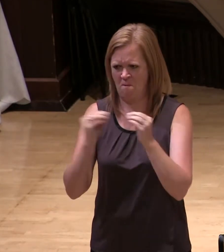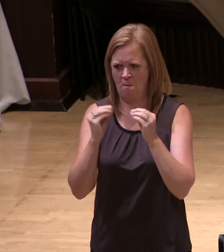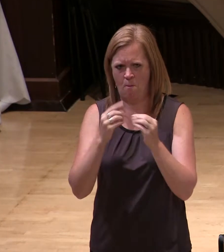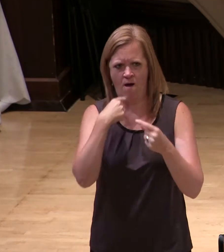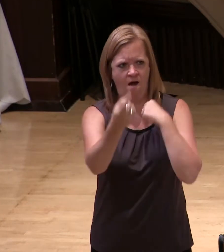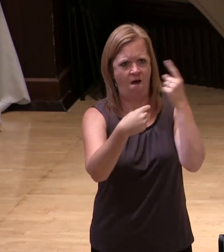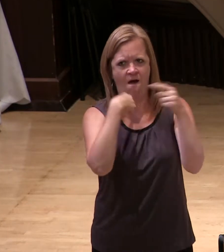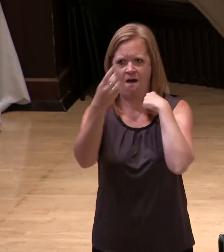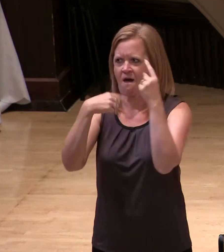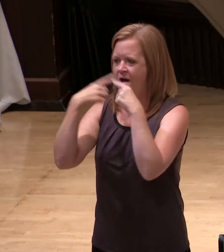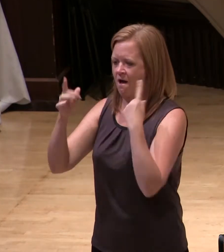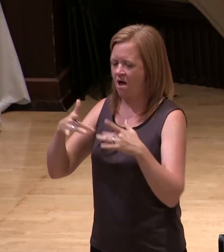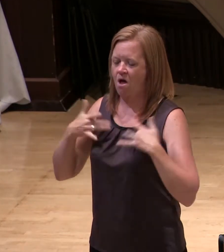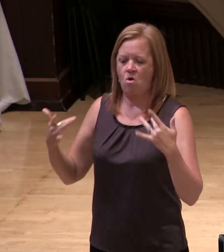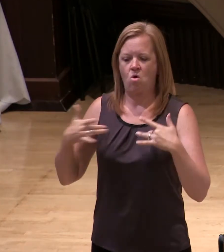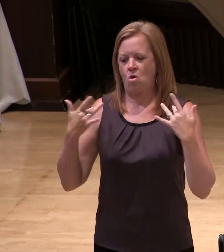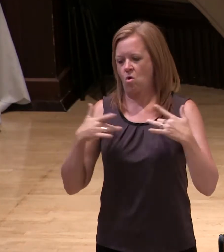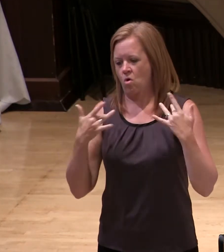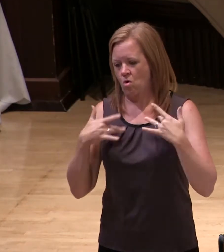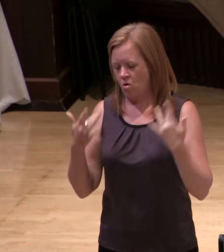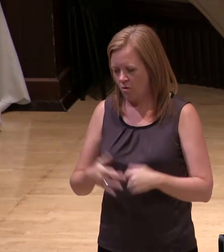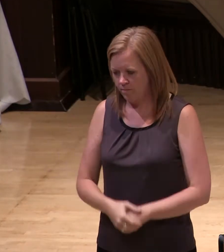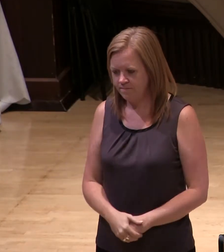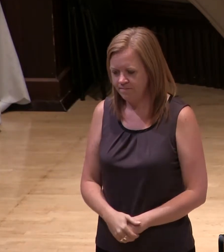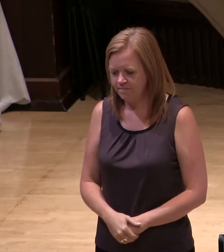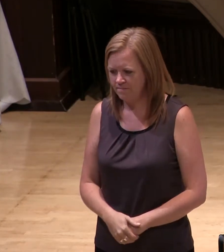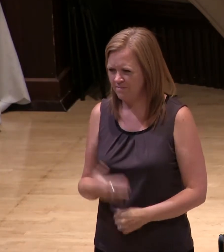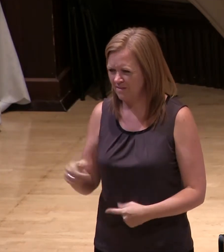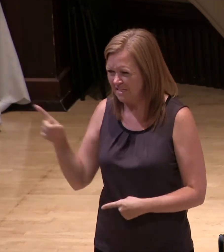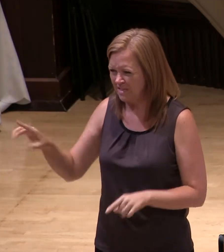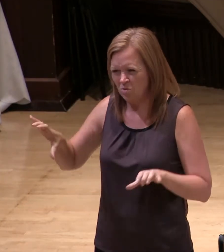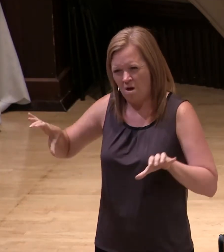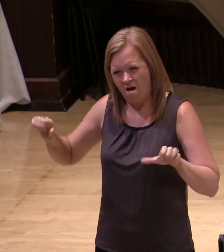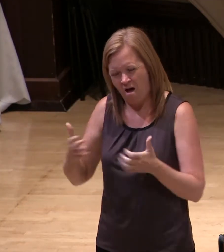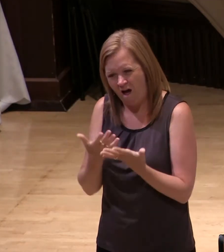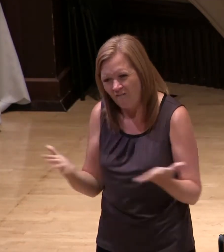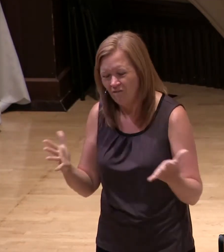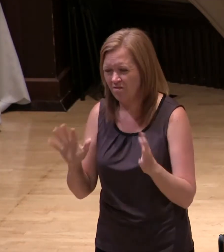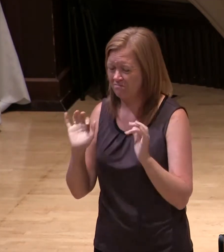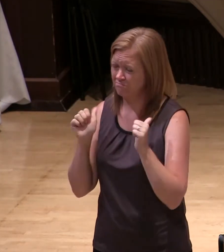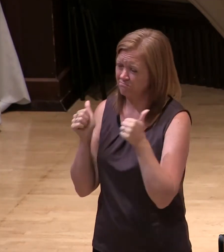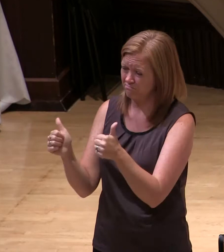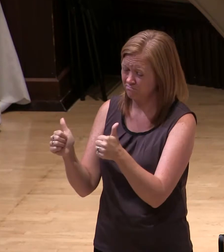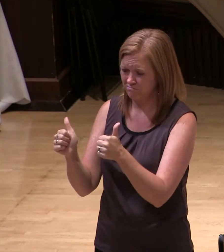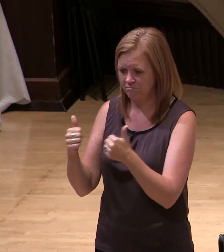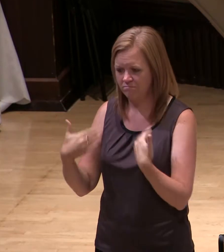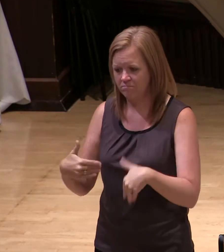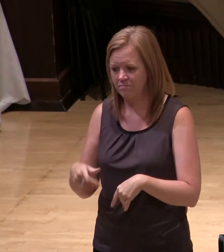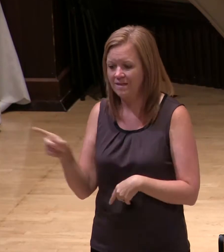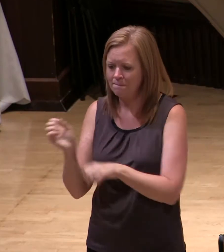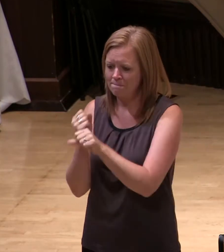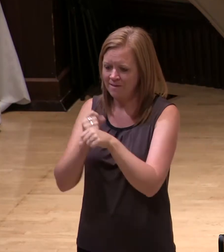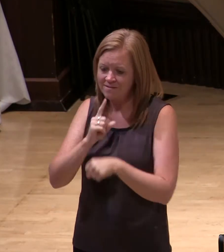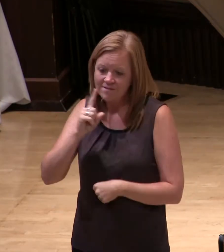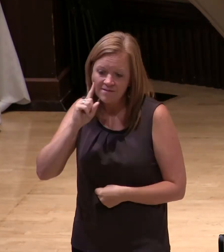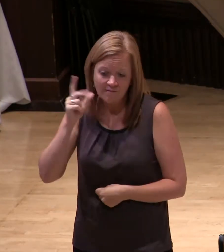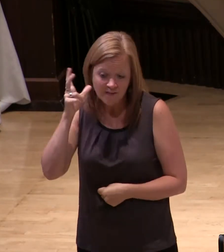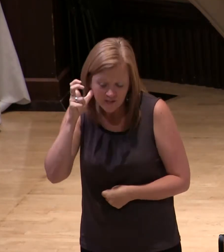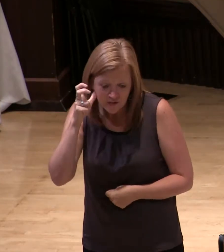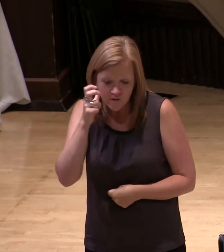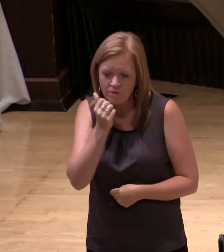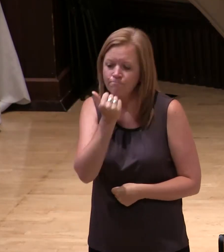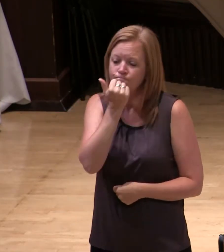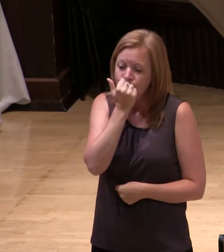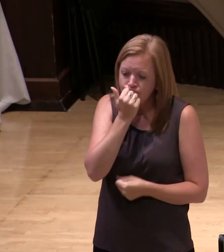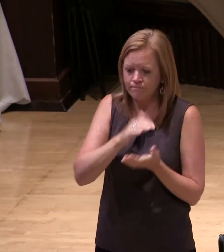were exceedingly astonished, and they said, "He has done everything so well. He makes the deaf hear and the mute